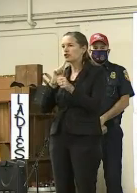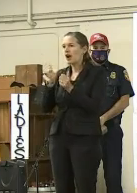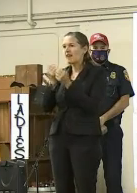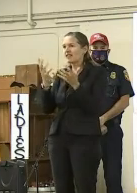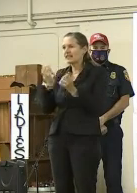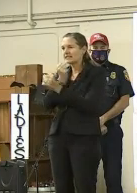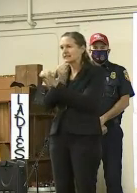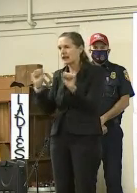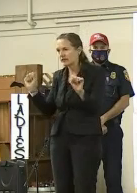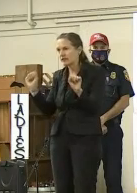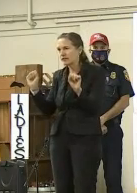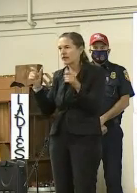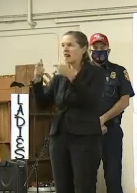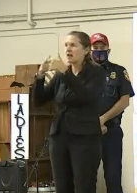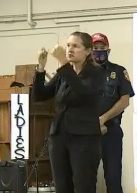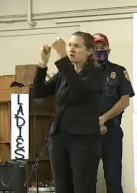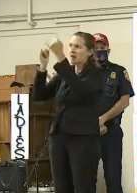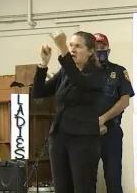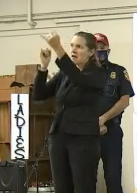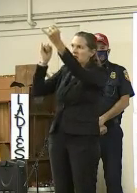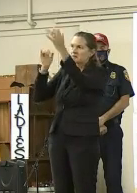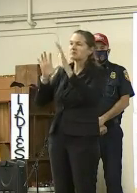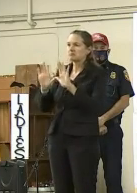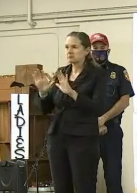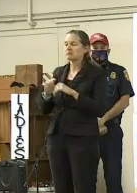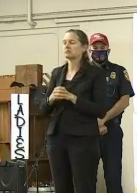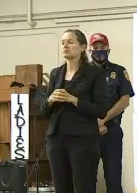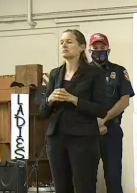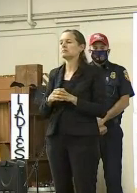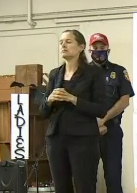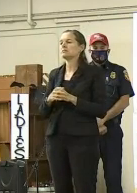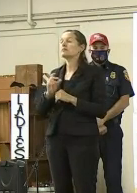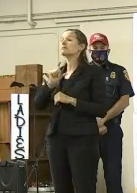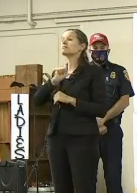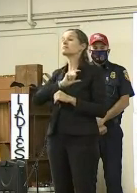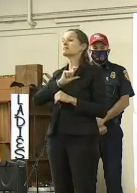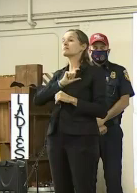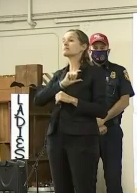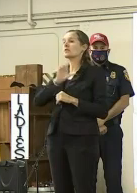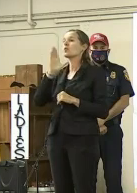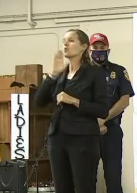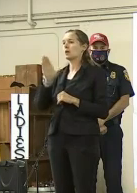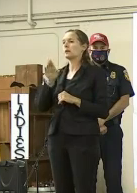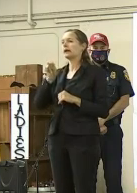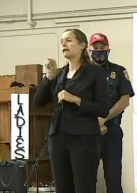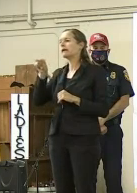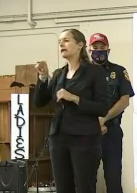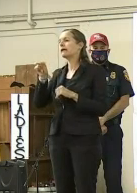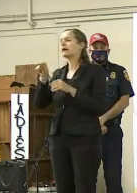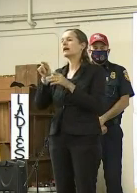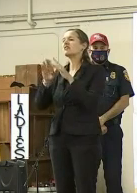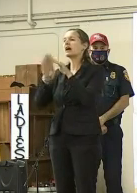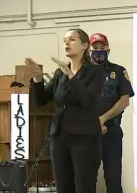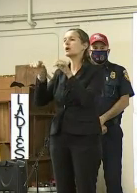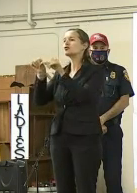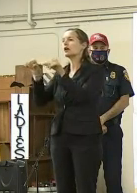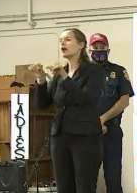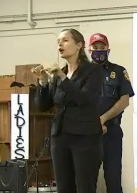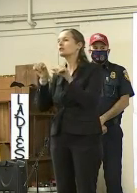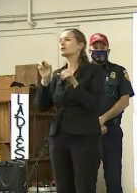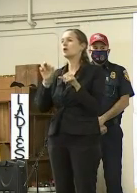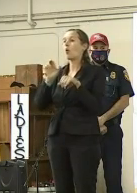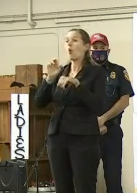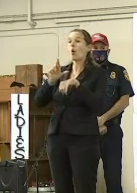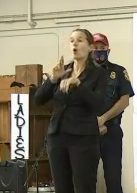there as well. As always, your law enforcement partners will be in areas that are either under evacuation or under